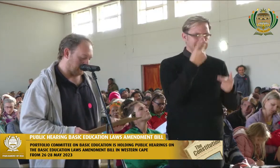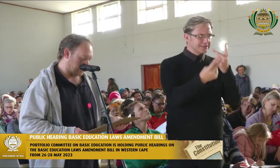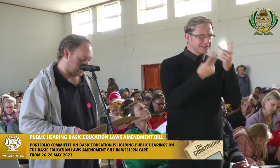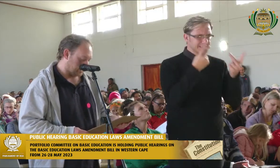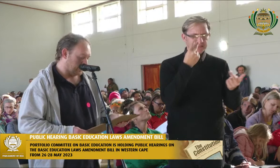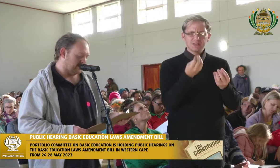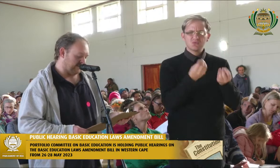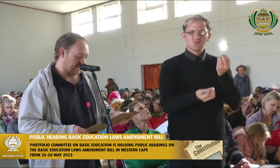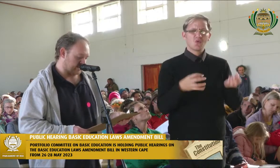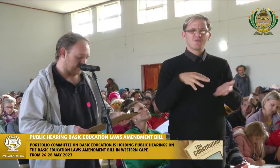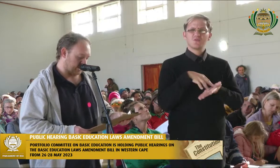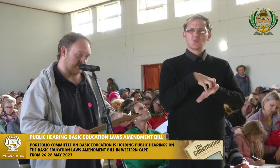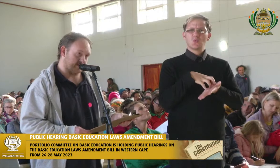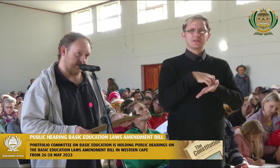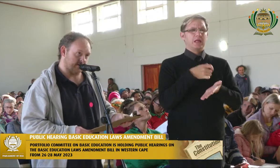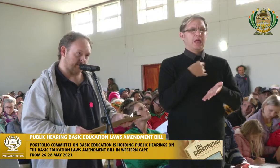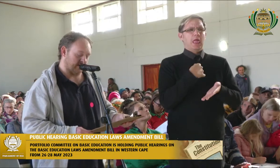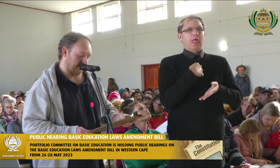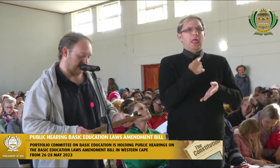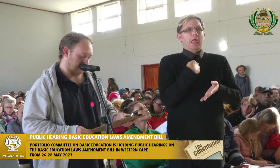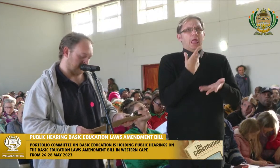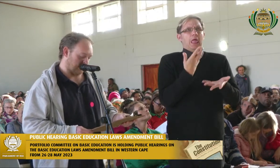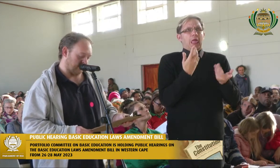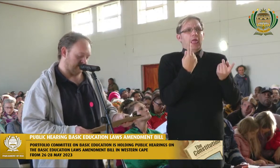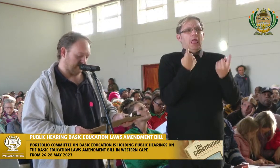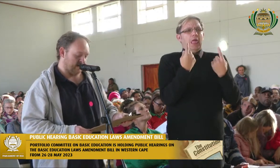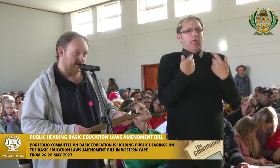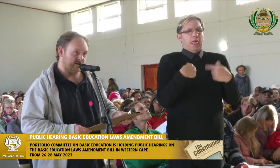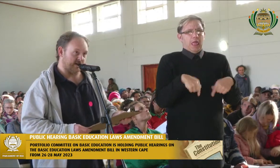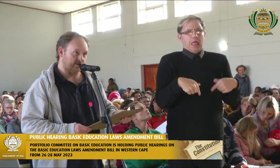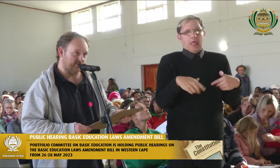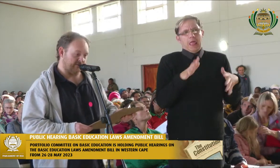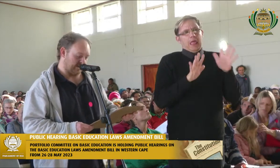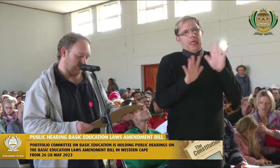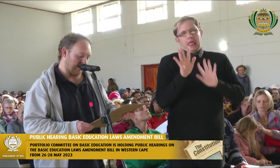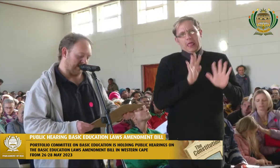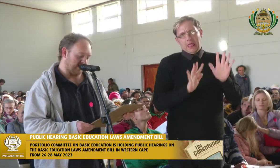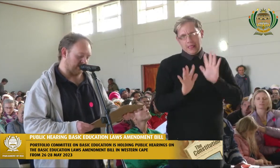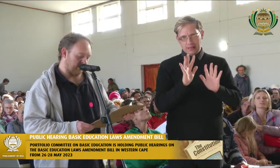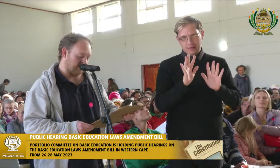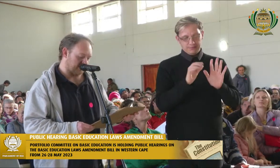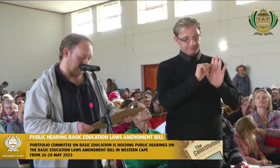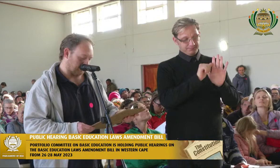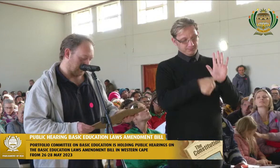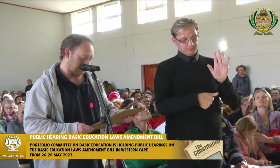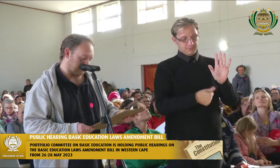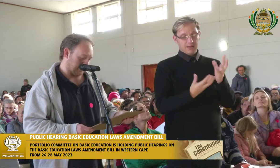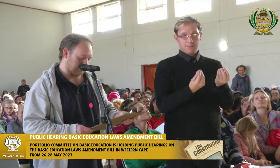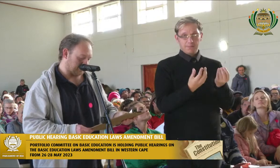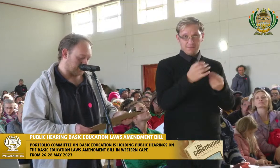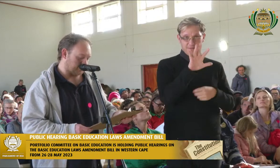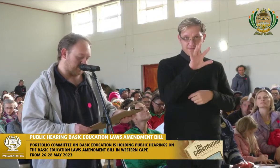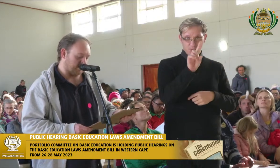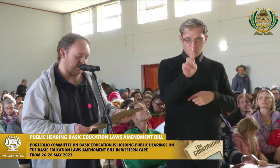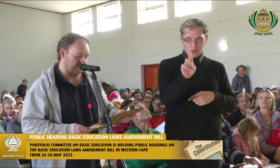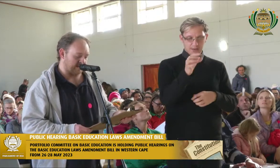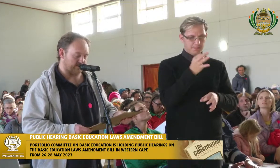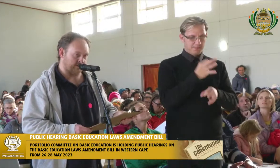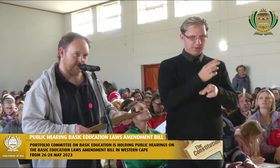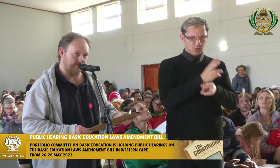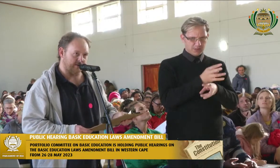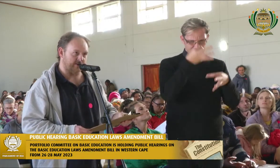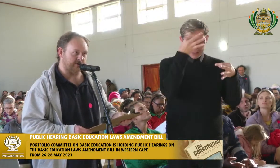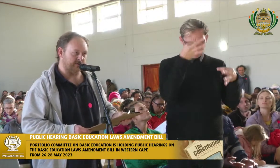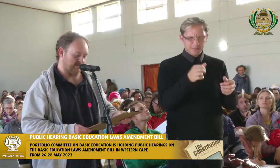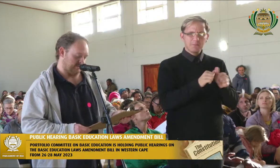students who might be facing circumstances beyond their control. Section 51 encroaches on the rights of parents to choose the path